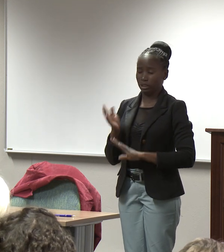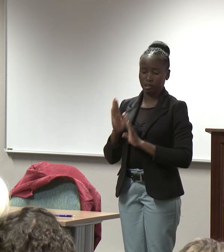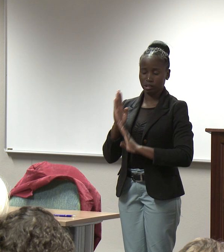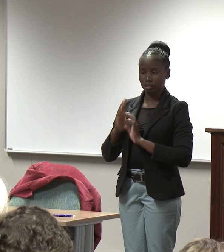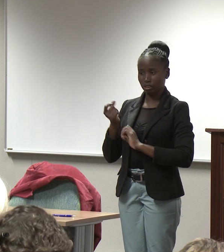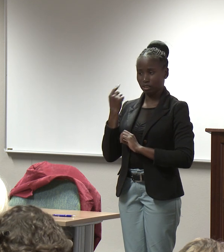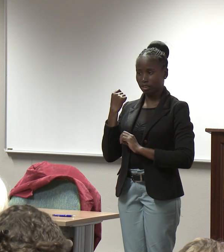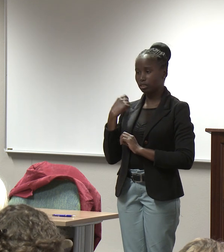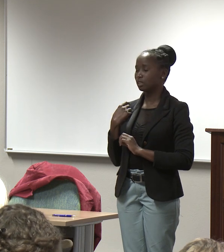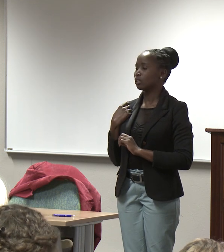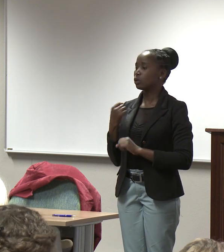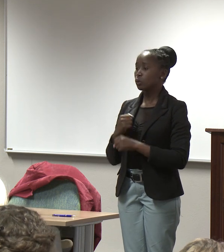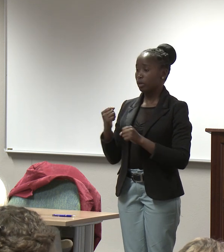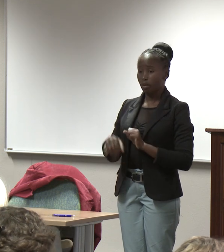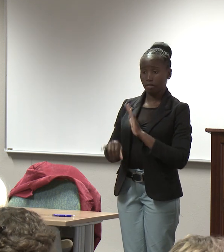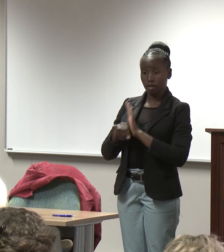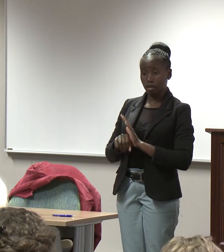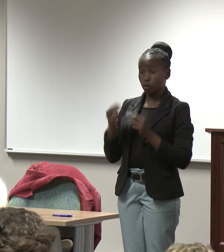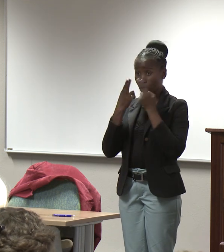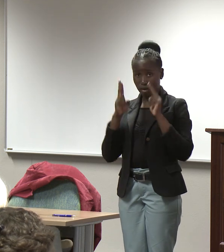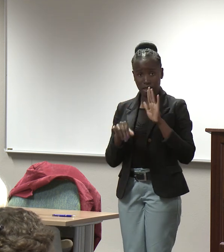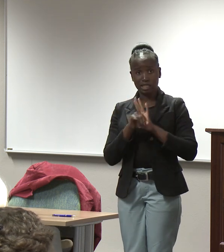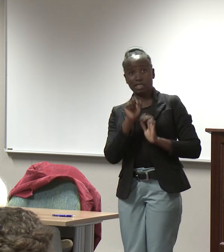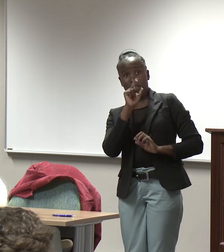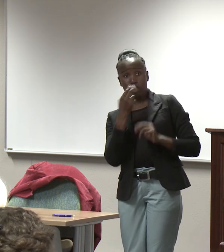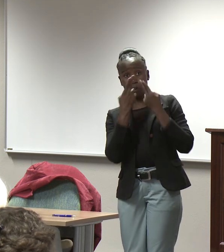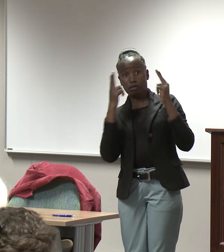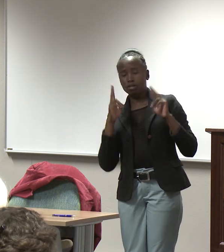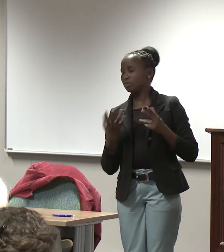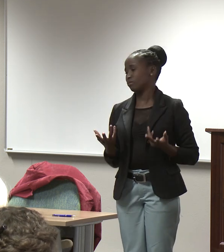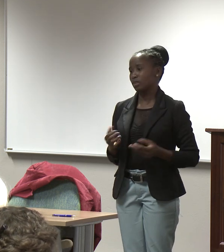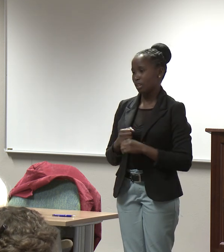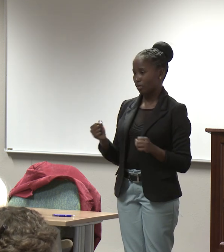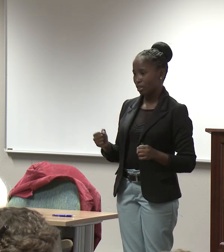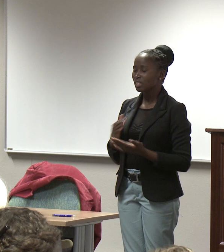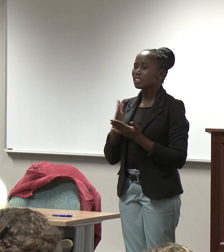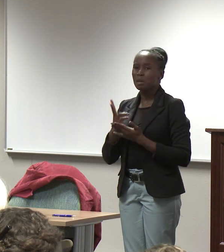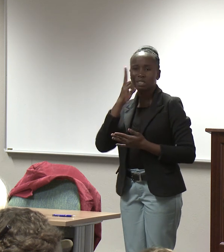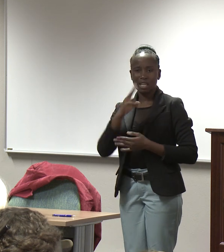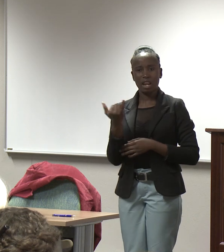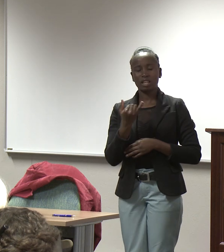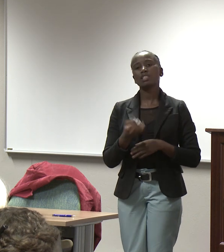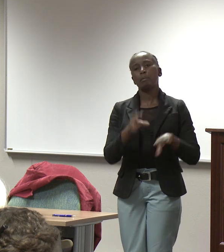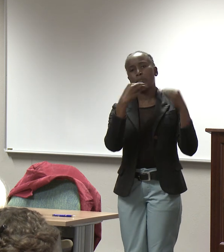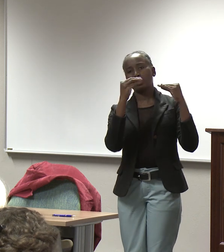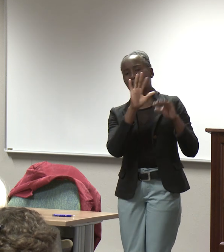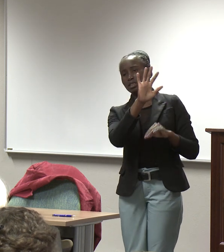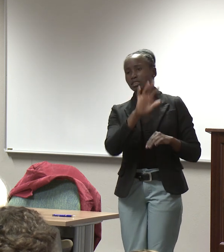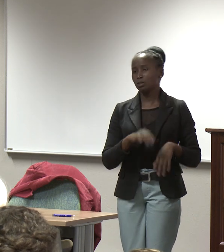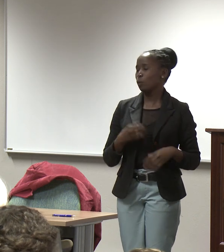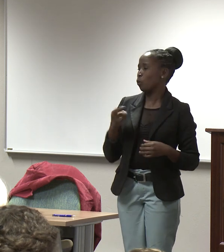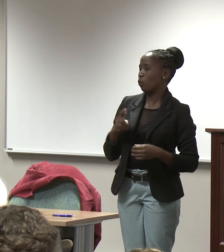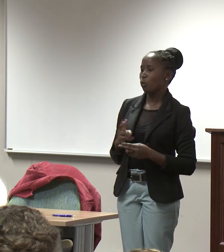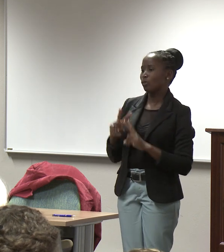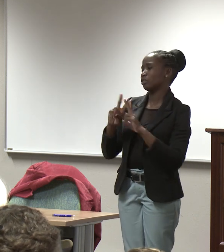recognize our universities as universities. They may be business enterprises, they may be something else, but they are